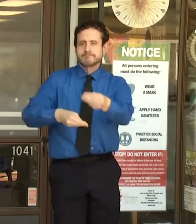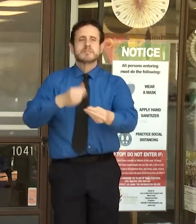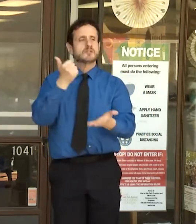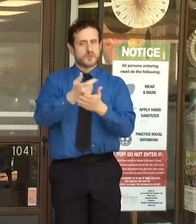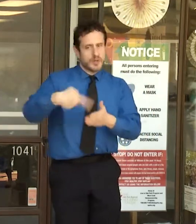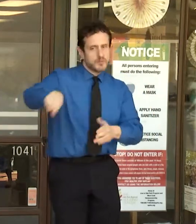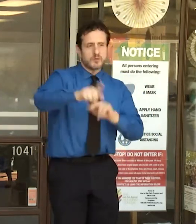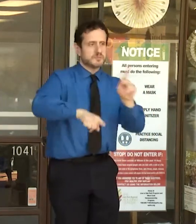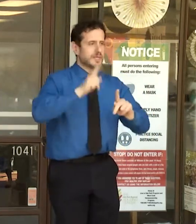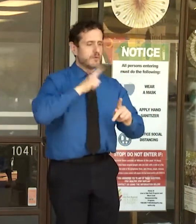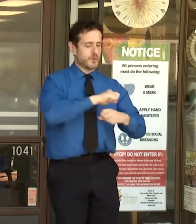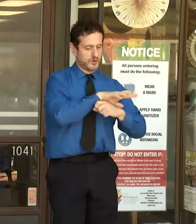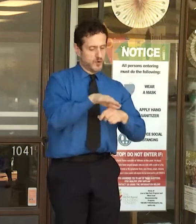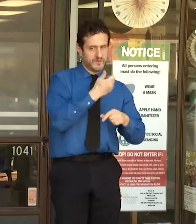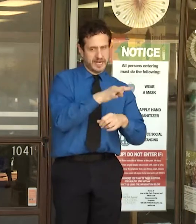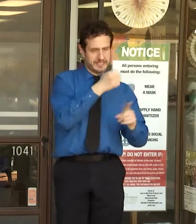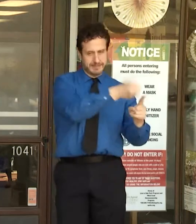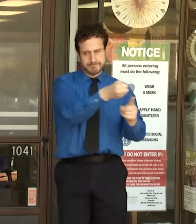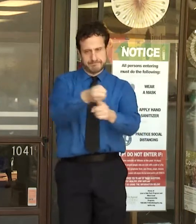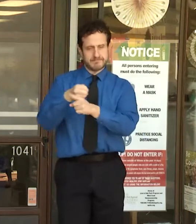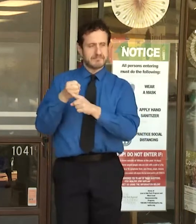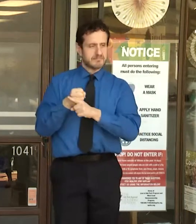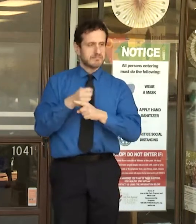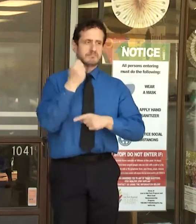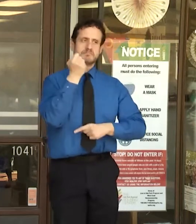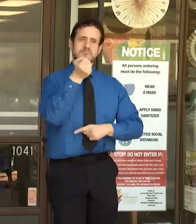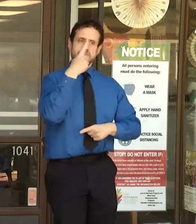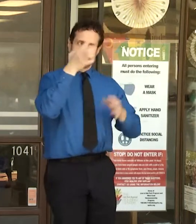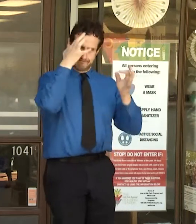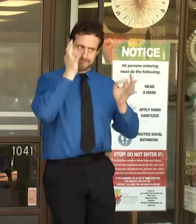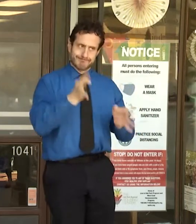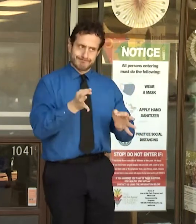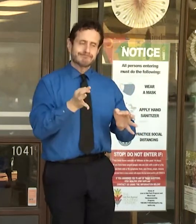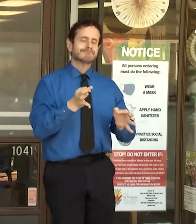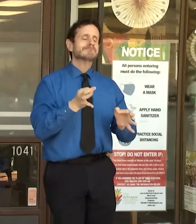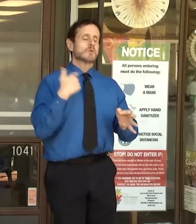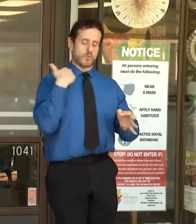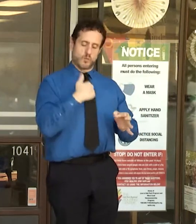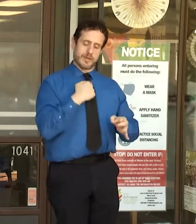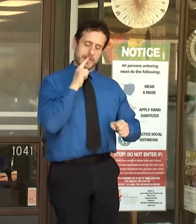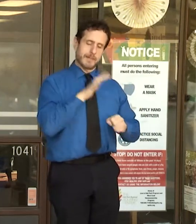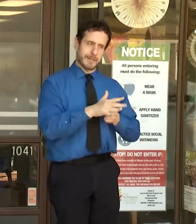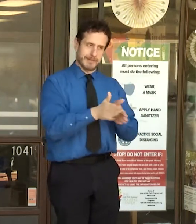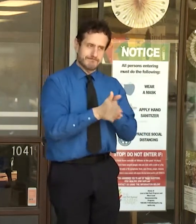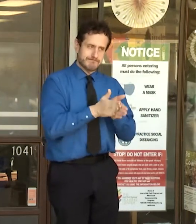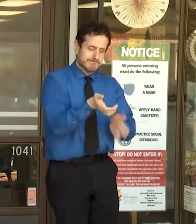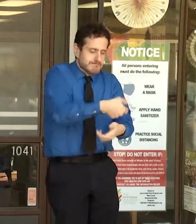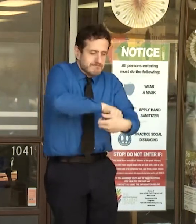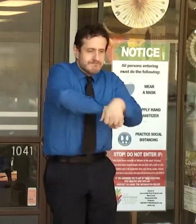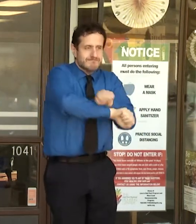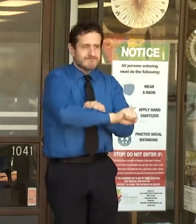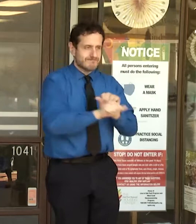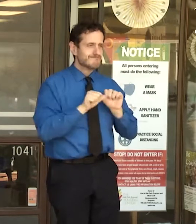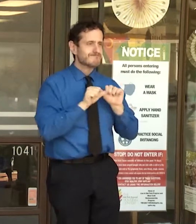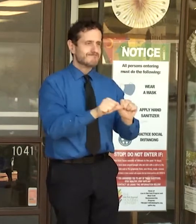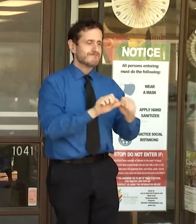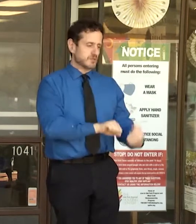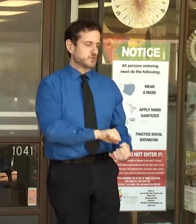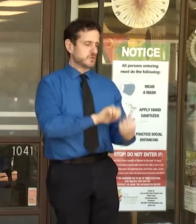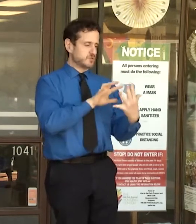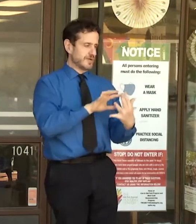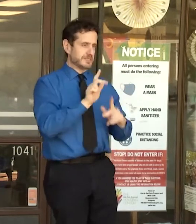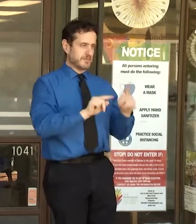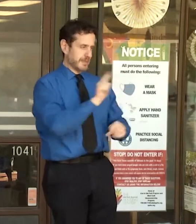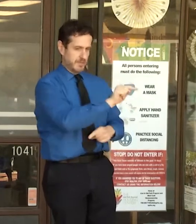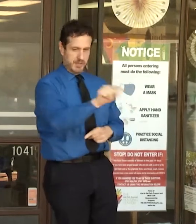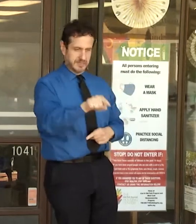COVID-19. Rest assured, we are committed to continuing to roll up our sleeves and address those needs that we know